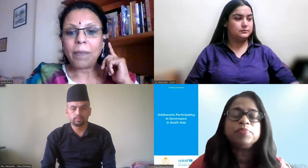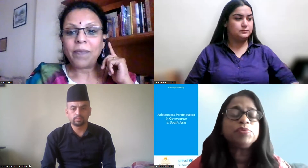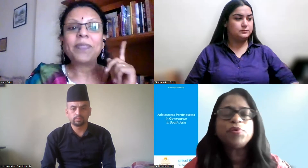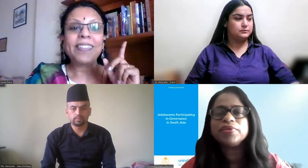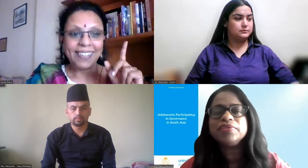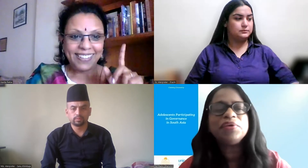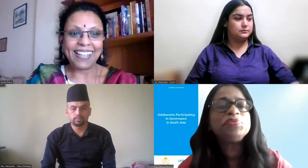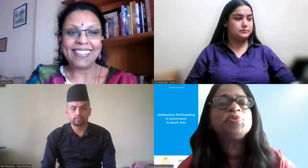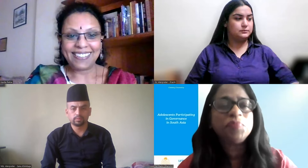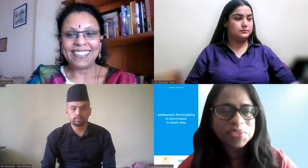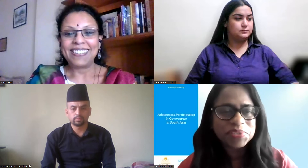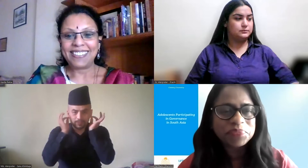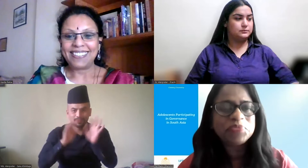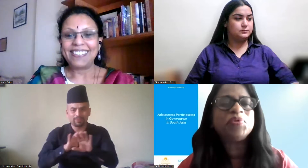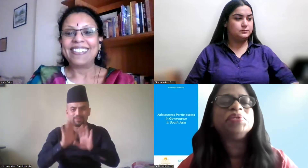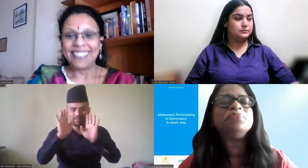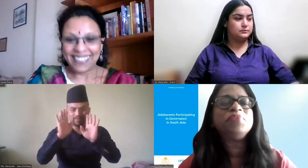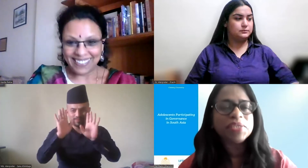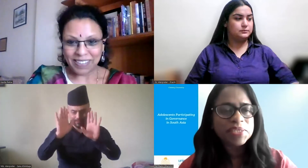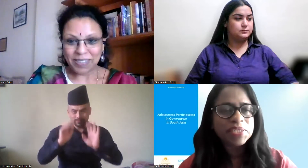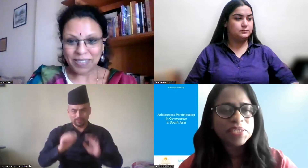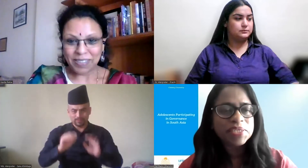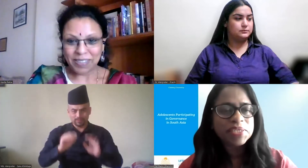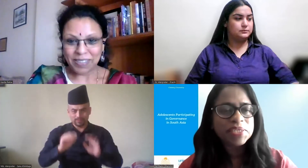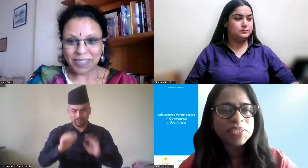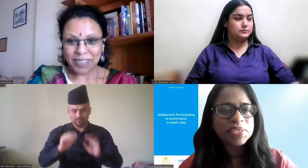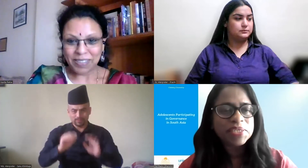Hi, I'm so sorry. Thank you so much for the very